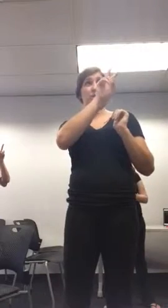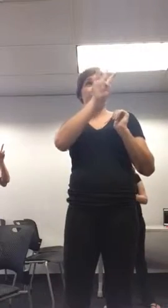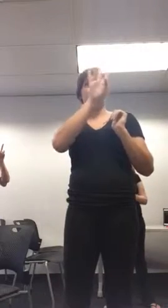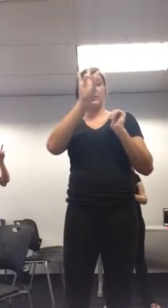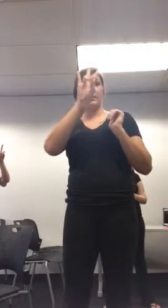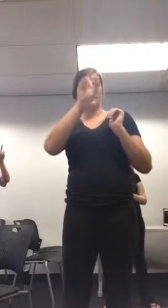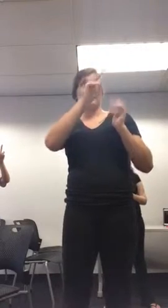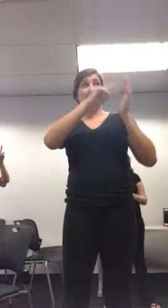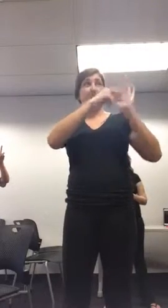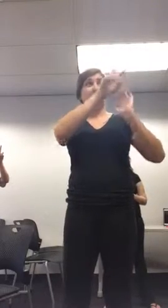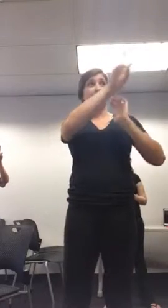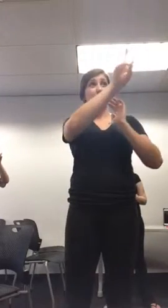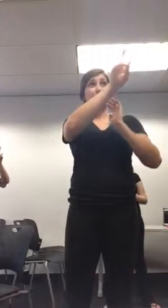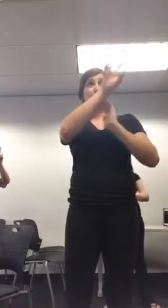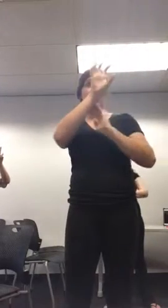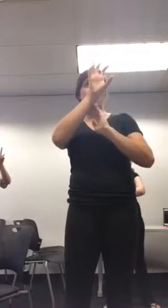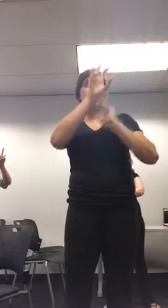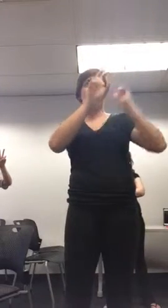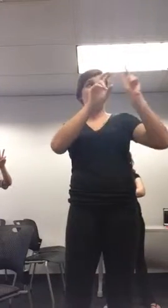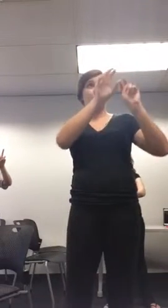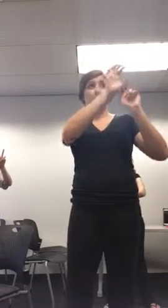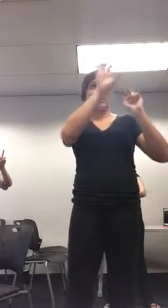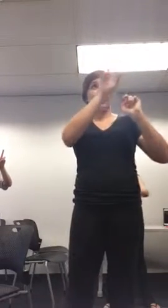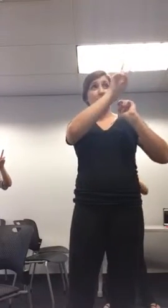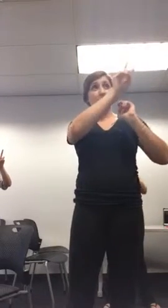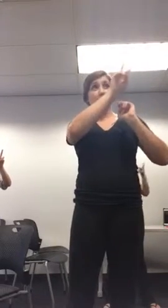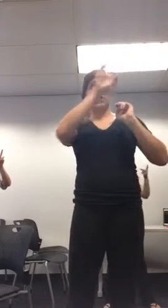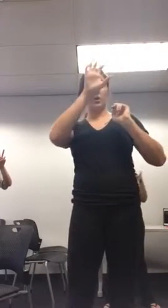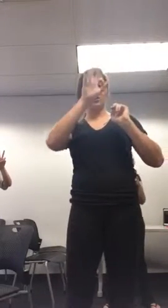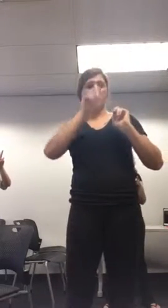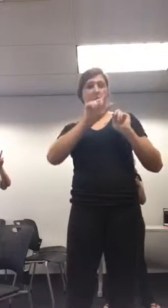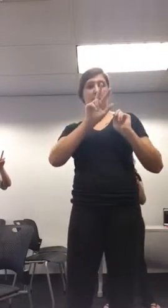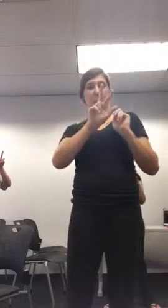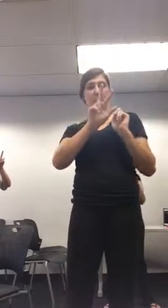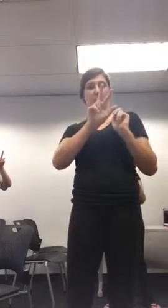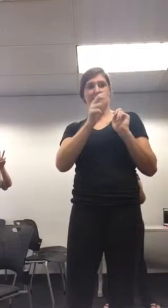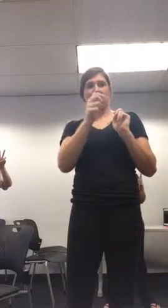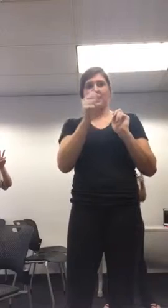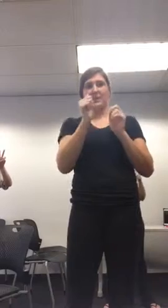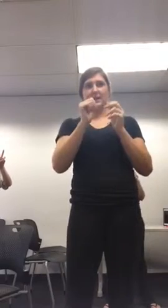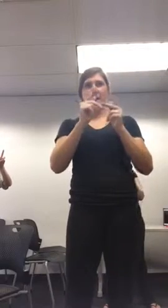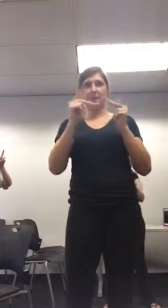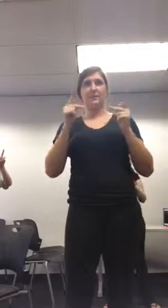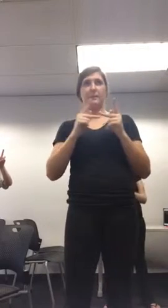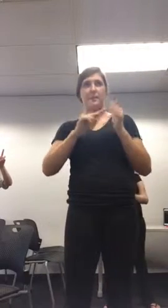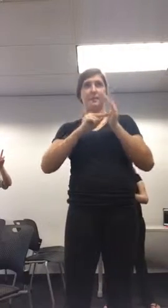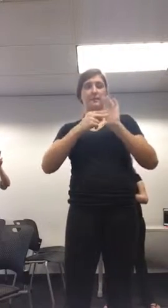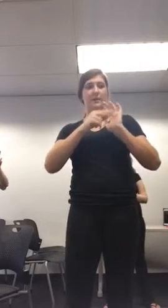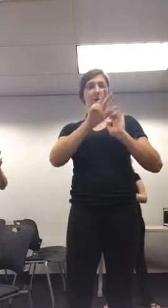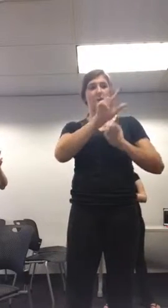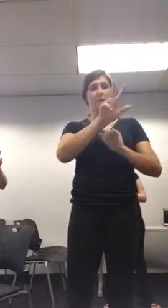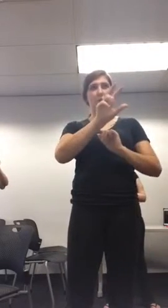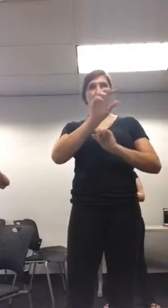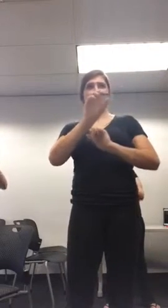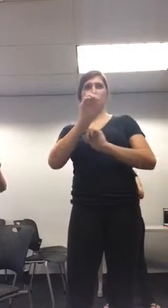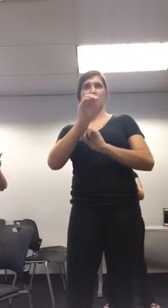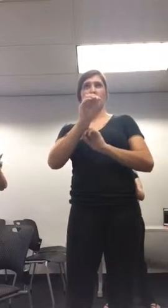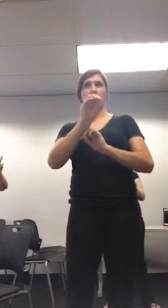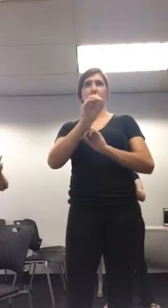The 3 is in the tens place. And I multiply 3 tens times 2 hundreds. I multiply the